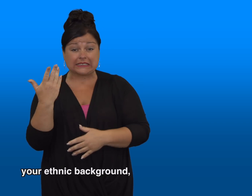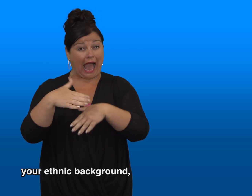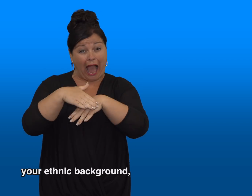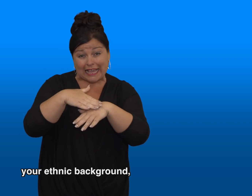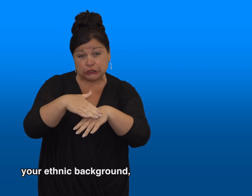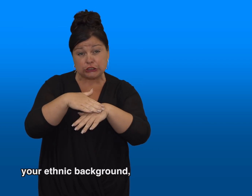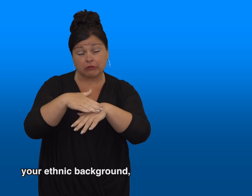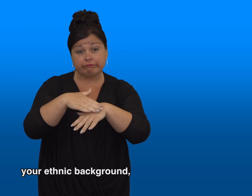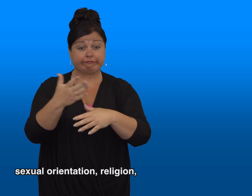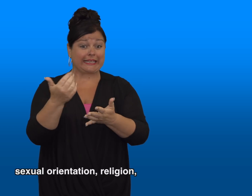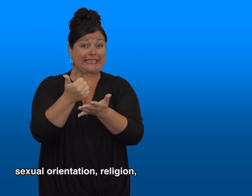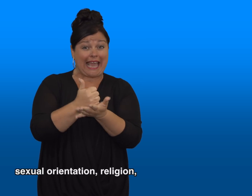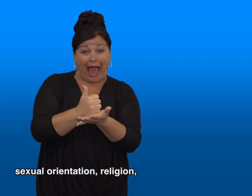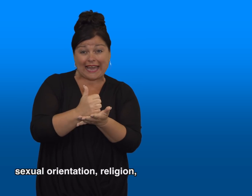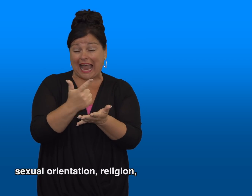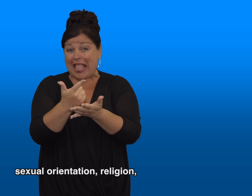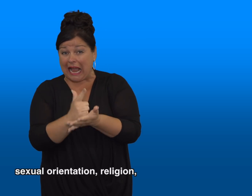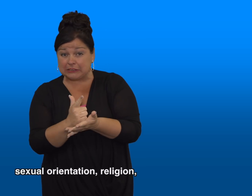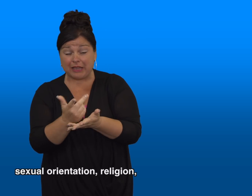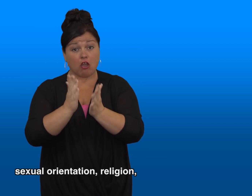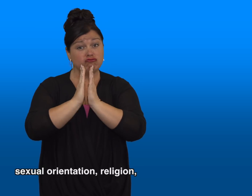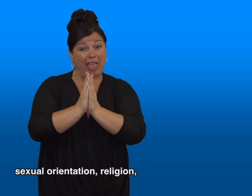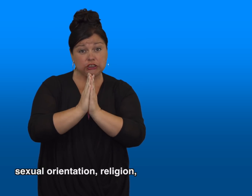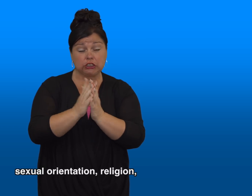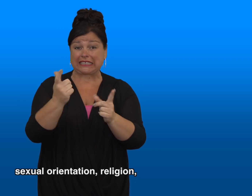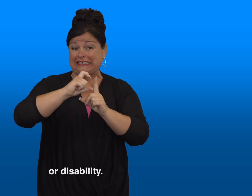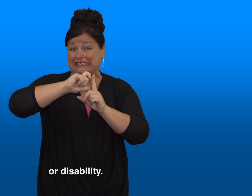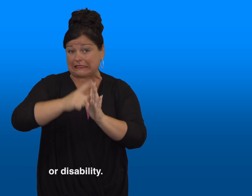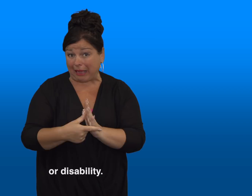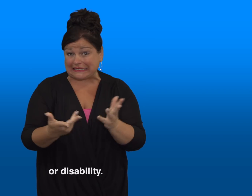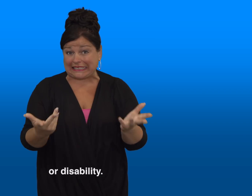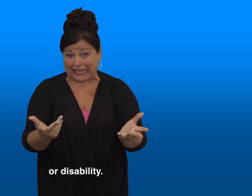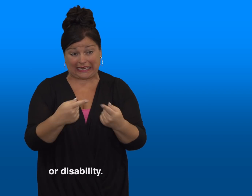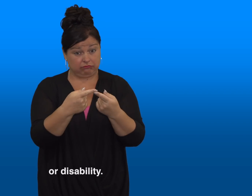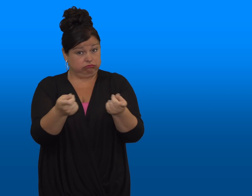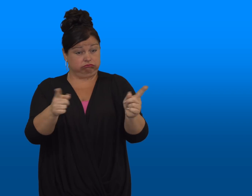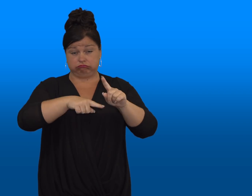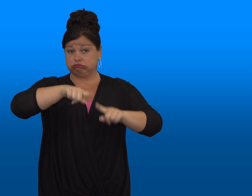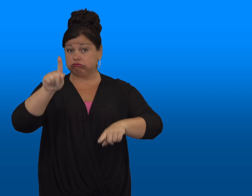your ethnic background, your sexual orientation, religion, or disability.